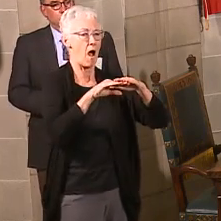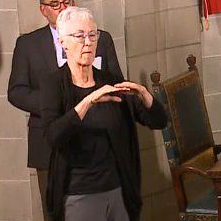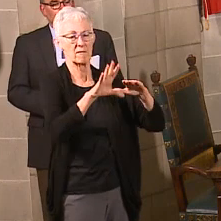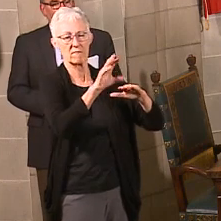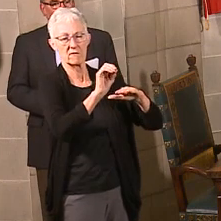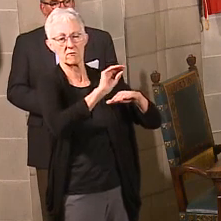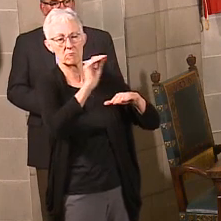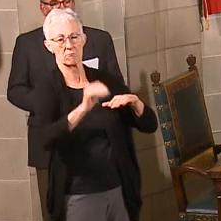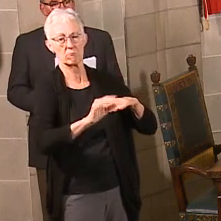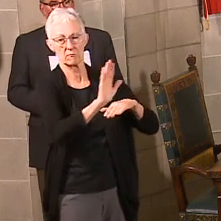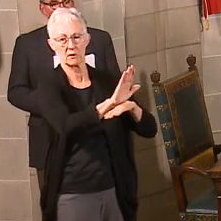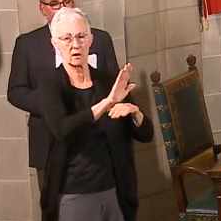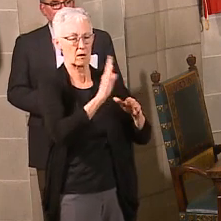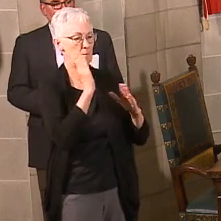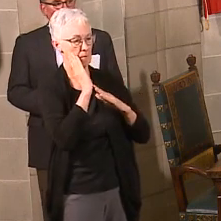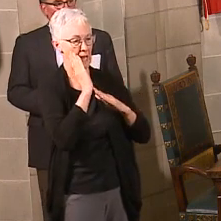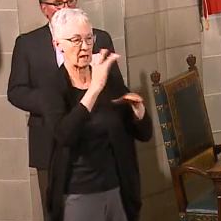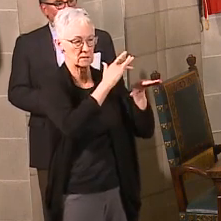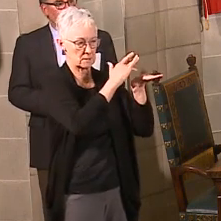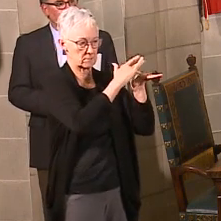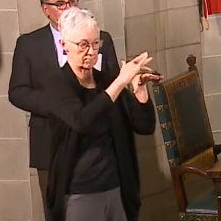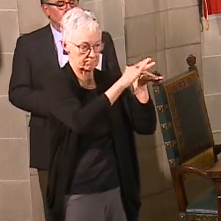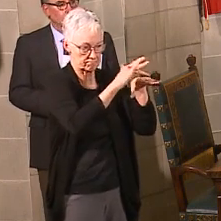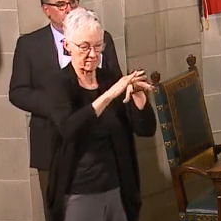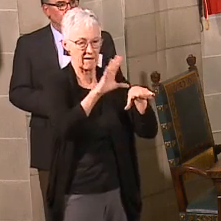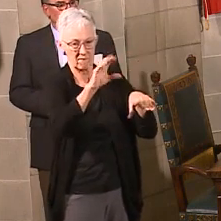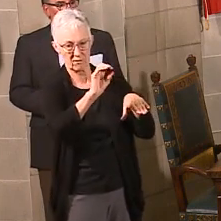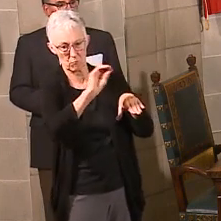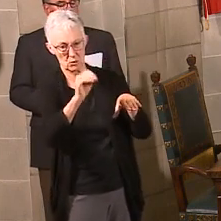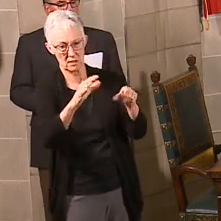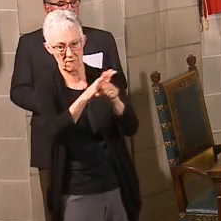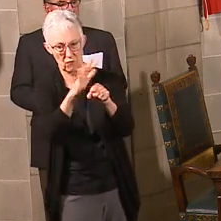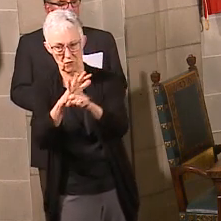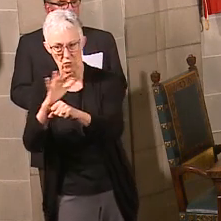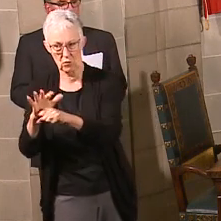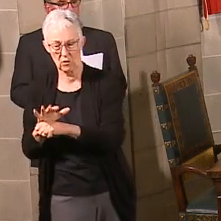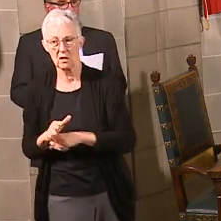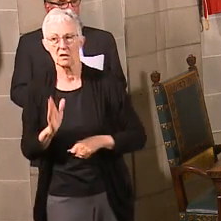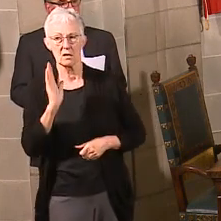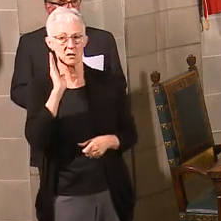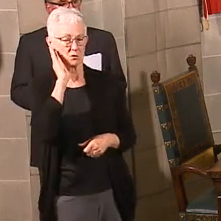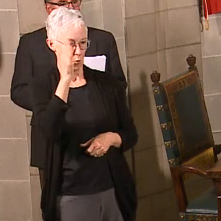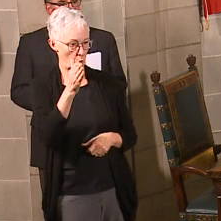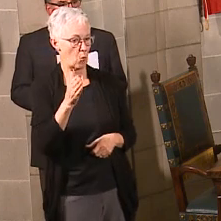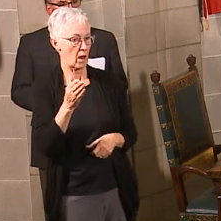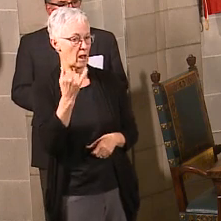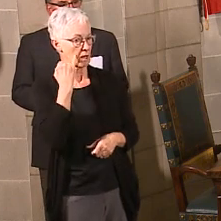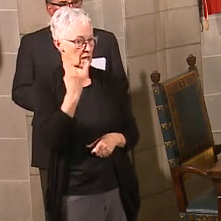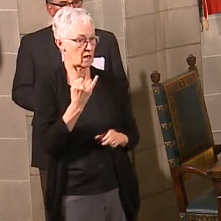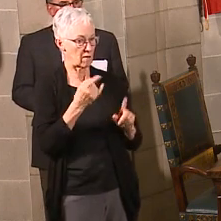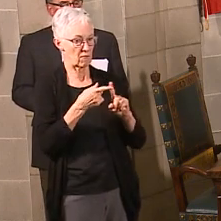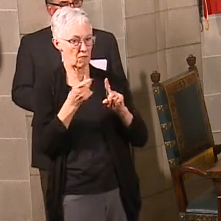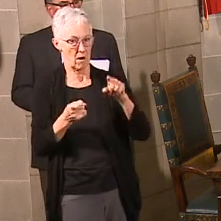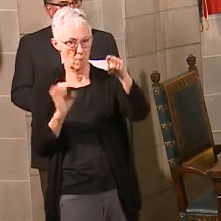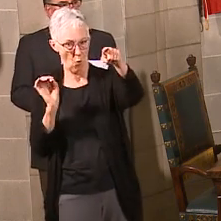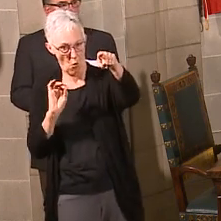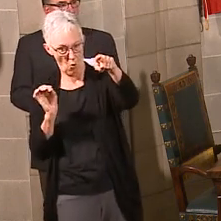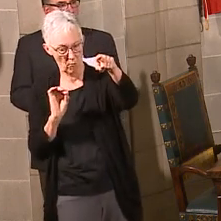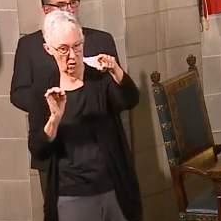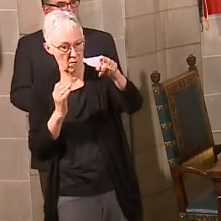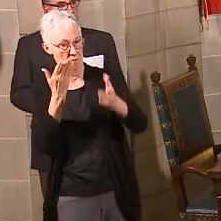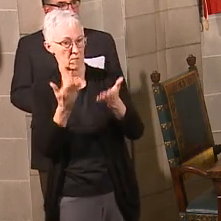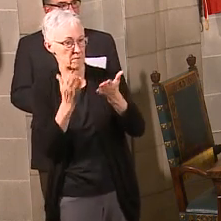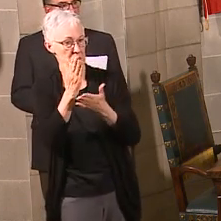have asked for more help in Grand Island, that CHI is gonna be moving people from Omaha to Grand Island. And in fact, this is where we're gonna take advantage of our